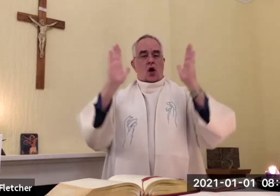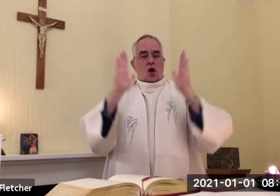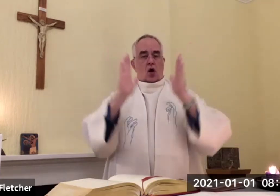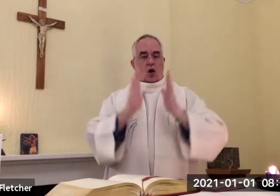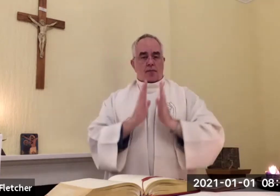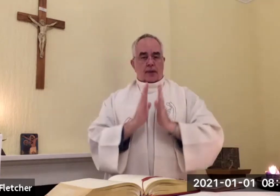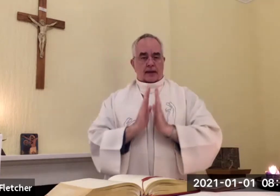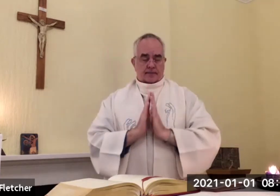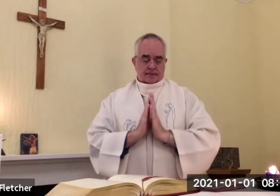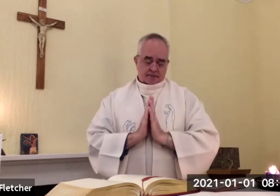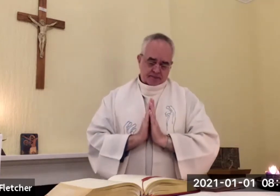Amen.